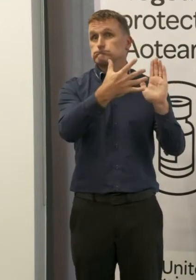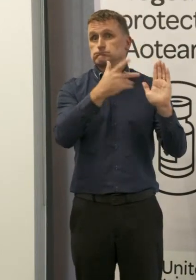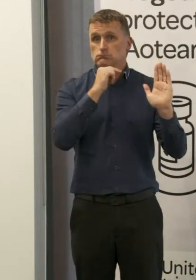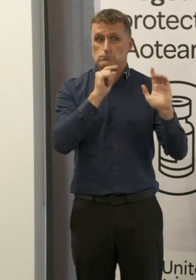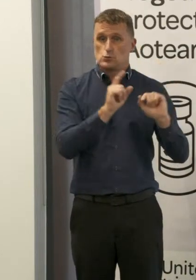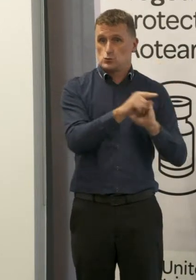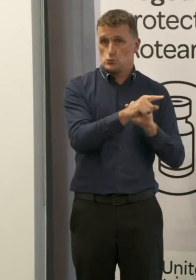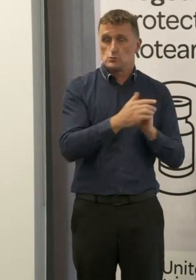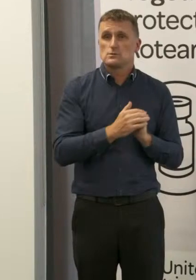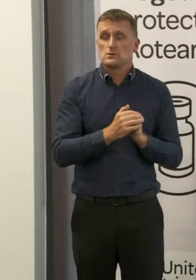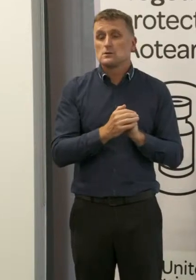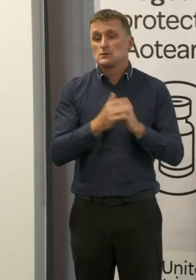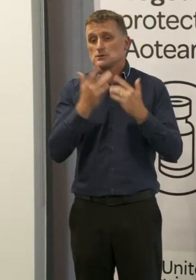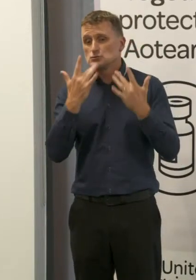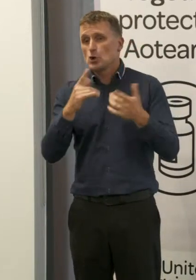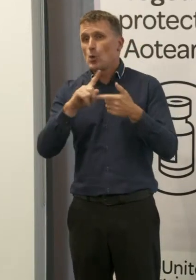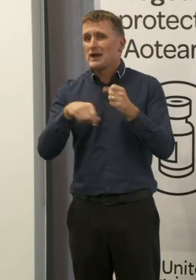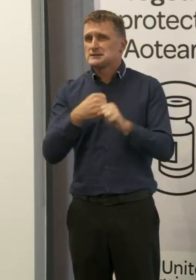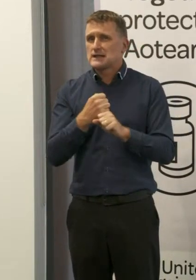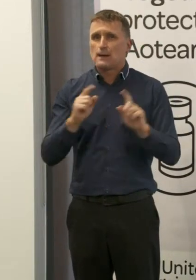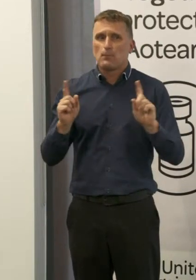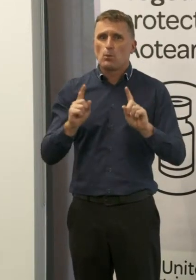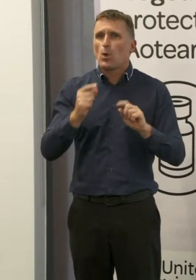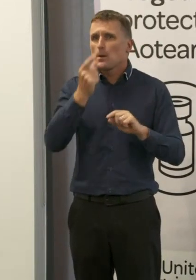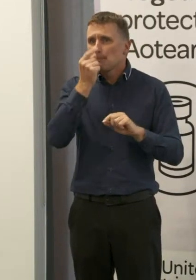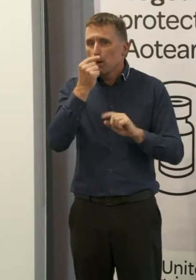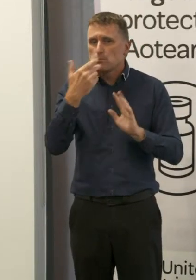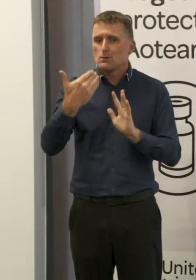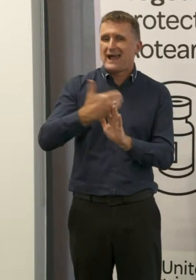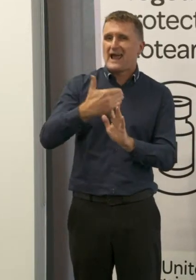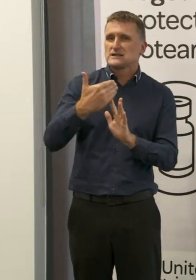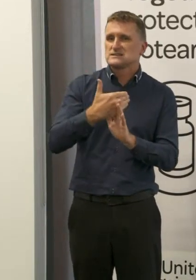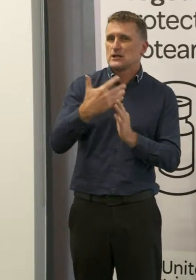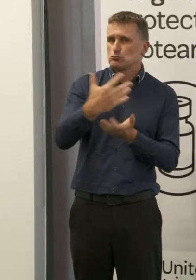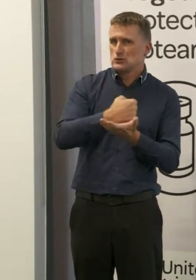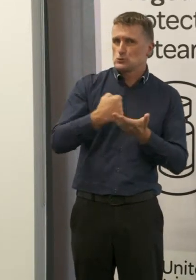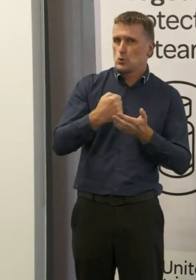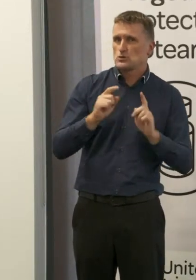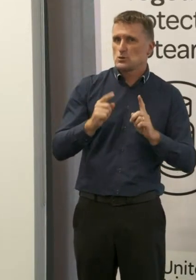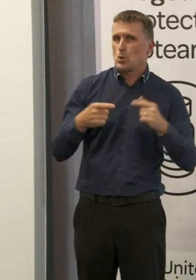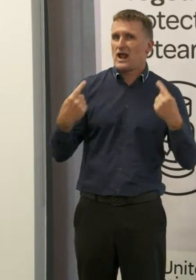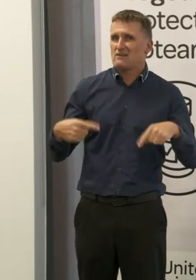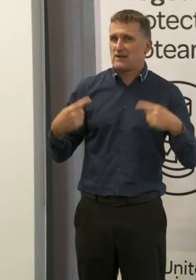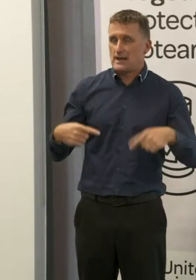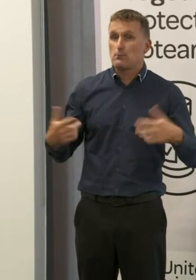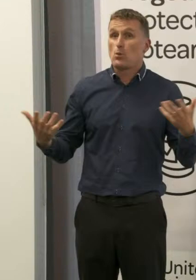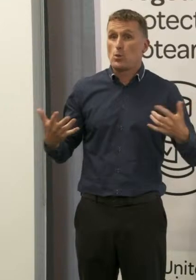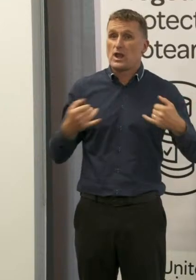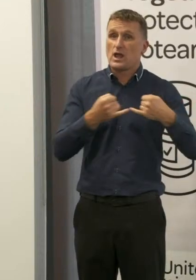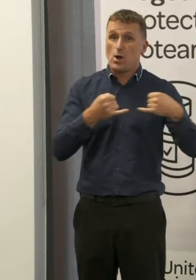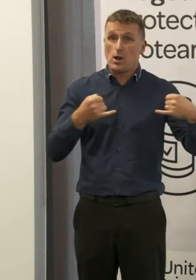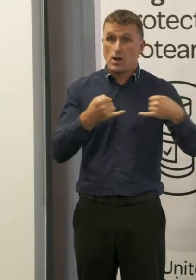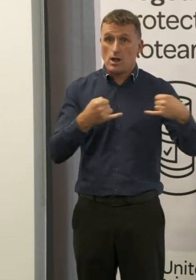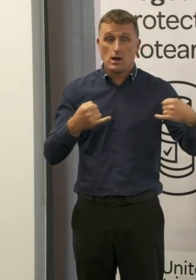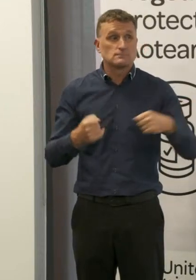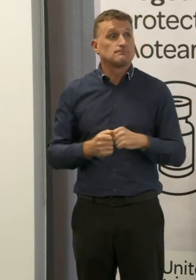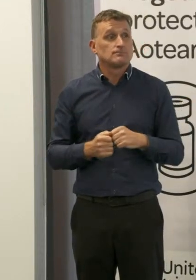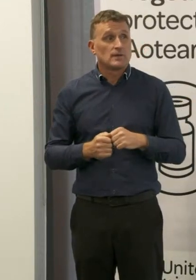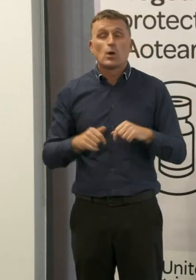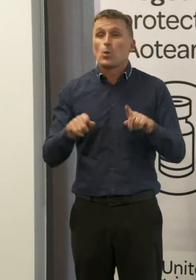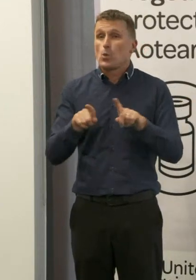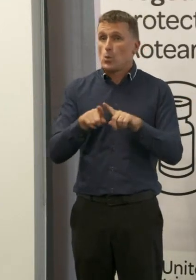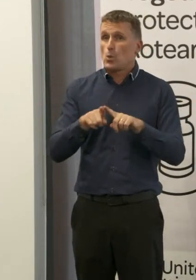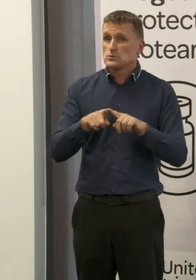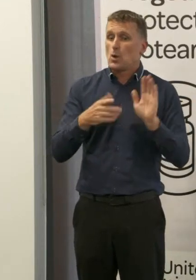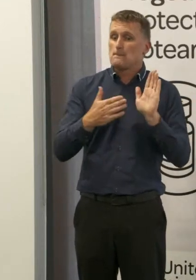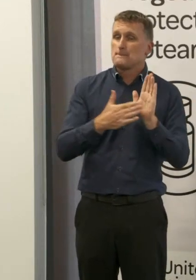demonstrates an example of the resources that will be available online for people. And then Michael will talk people